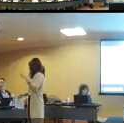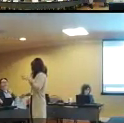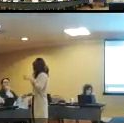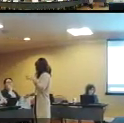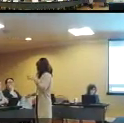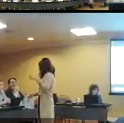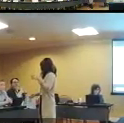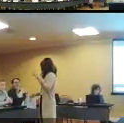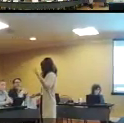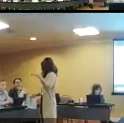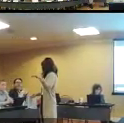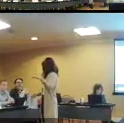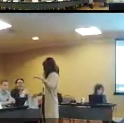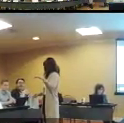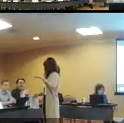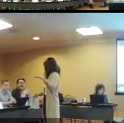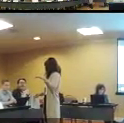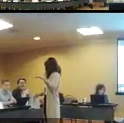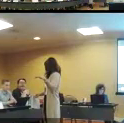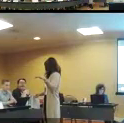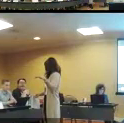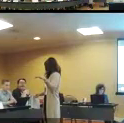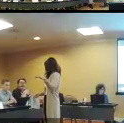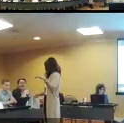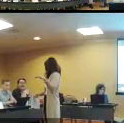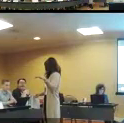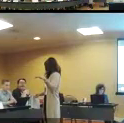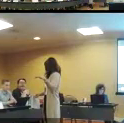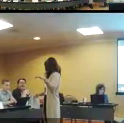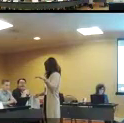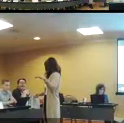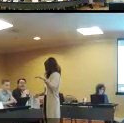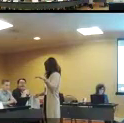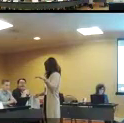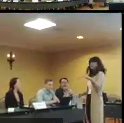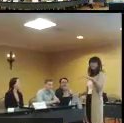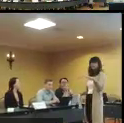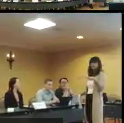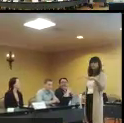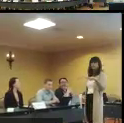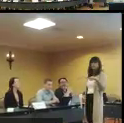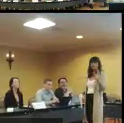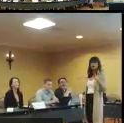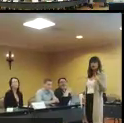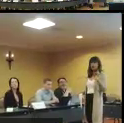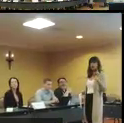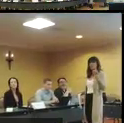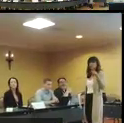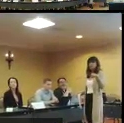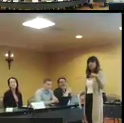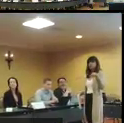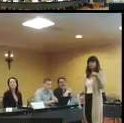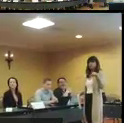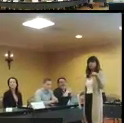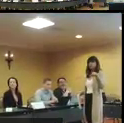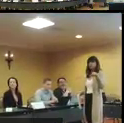after the panel, so we go about the expert panels to disrupt their presentation. I'm afraid that people have to hear that. I'm